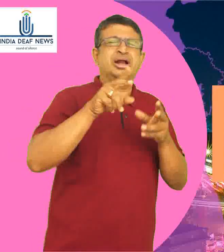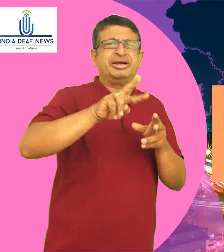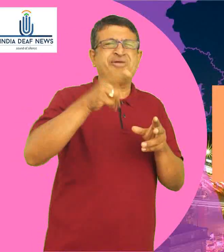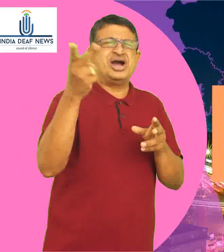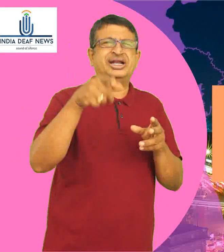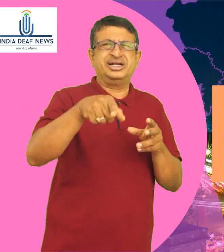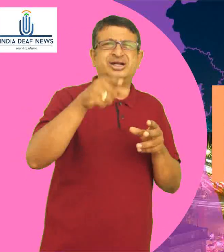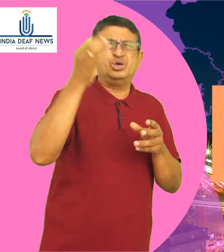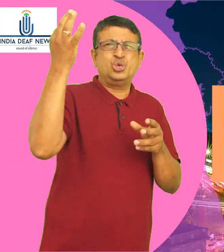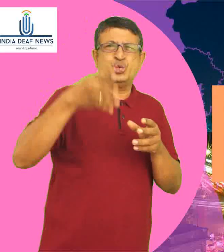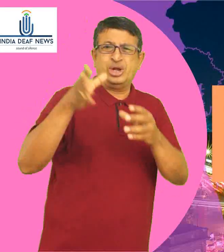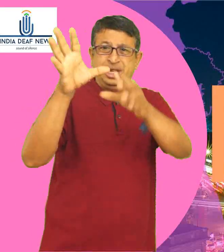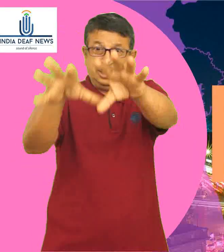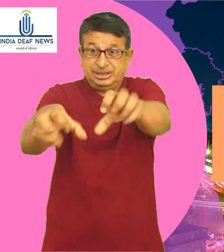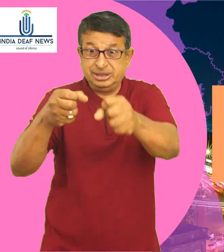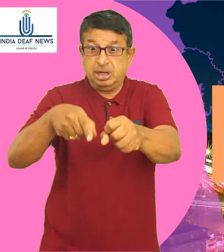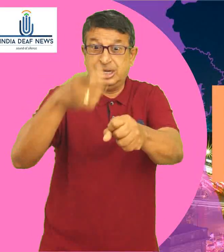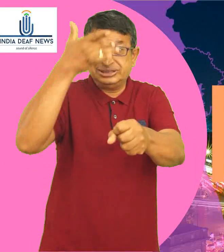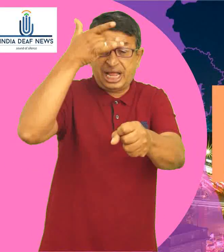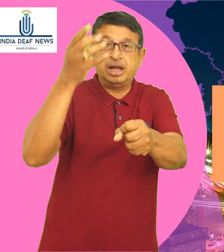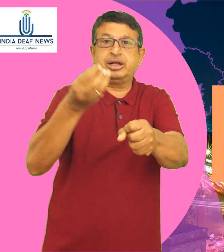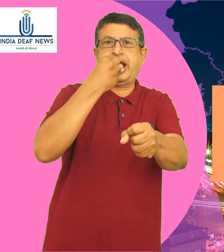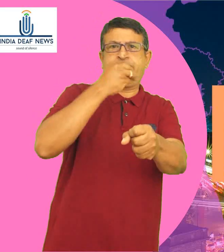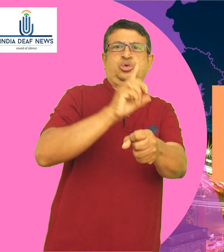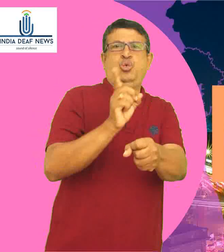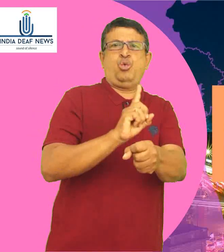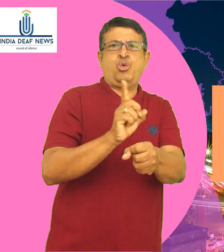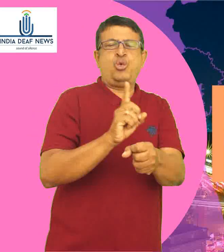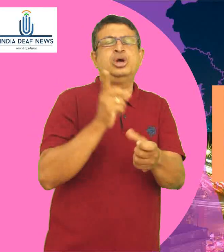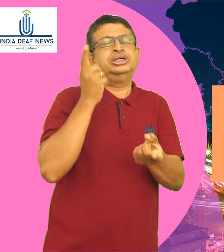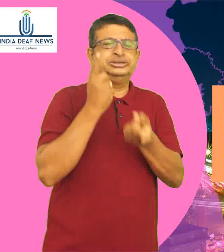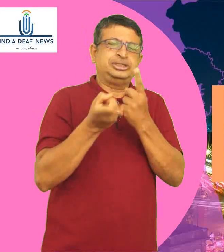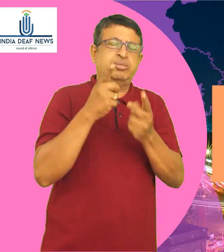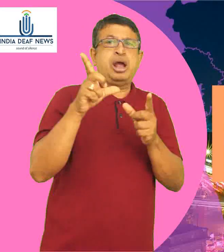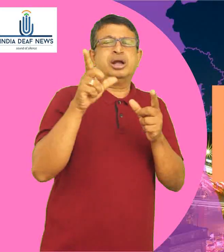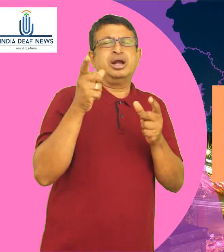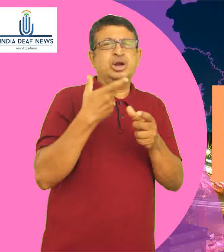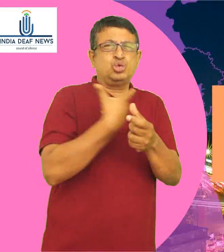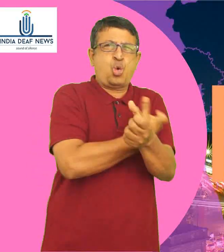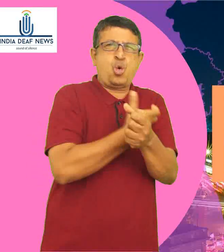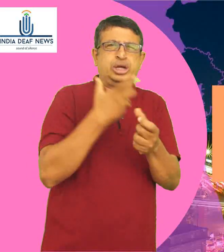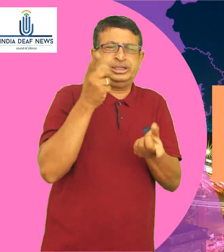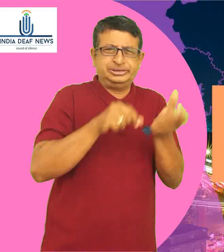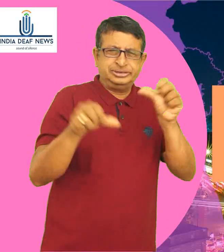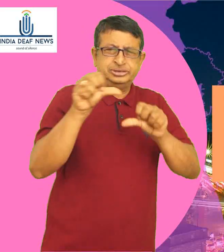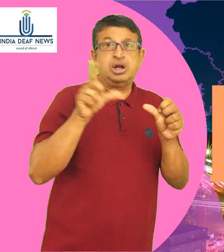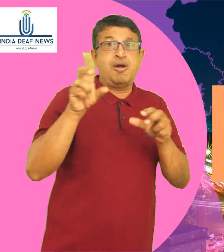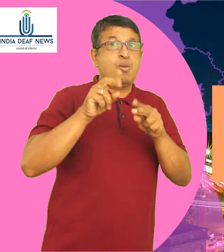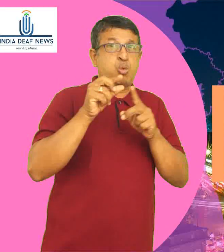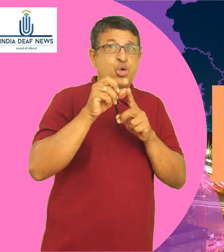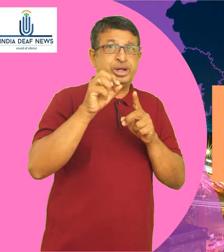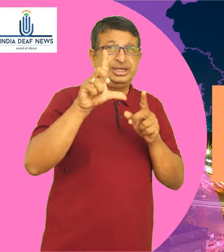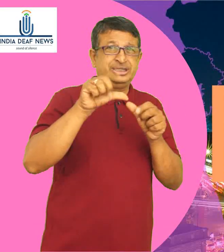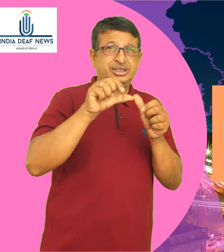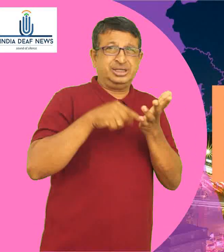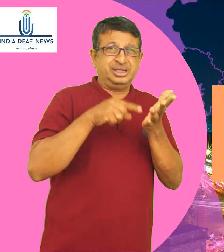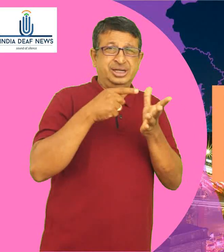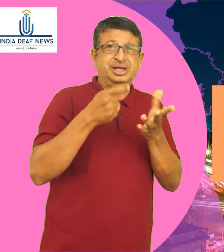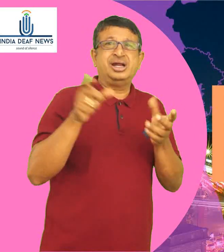and Dairying advised people to eat eggs and meat only after fully cooking them amid the bird flu